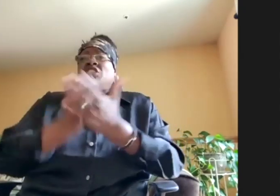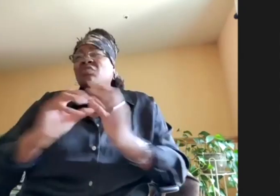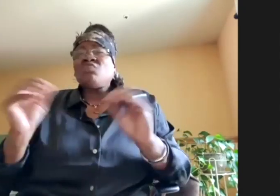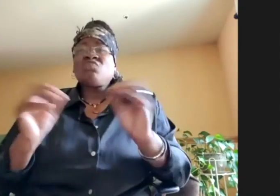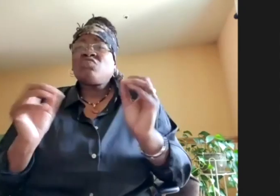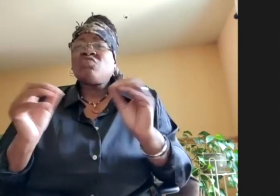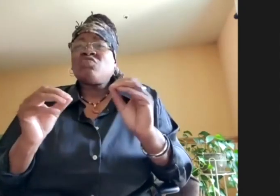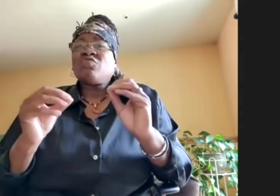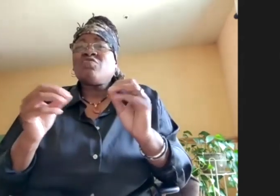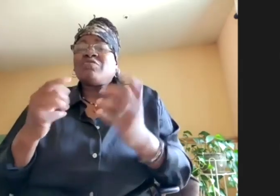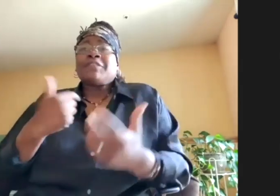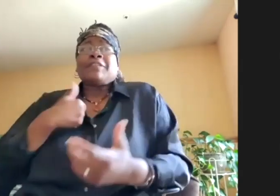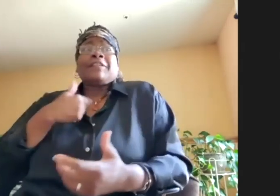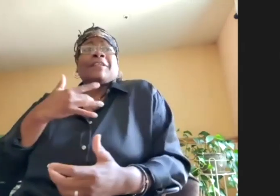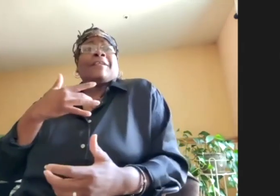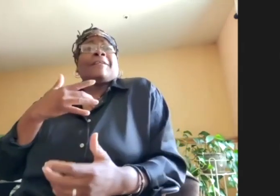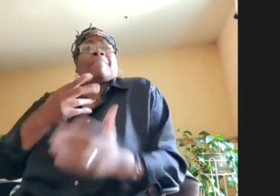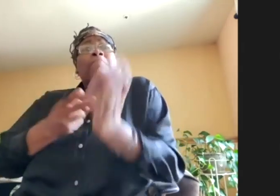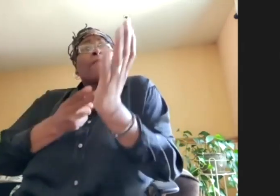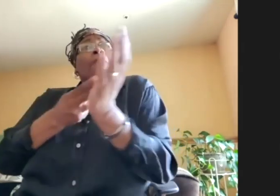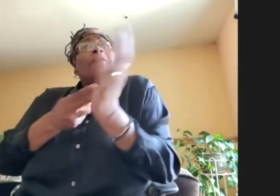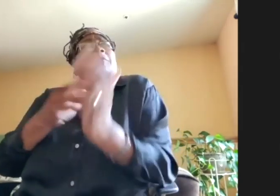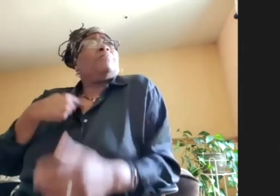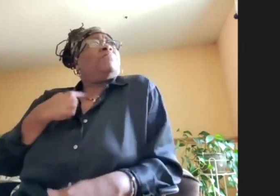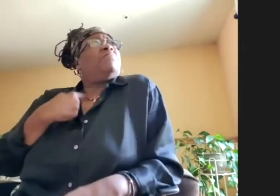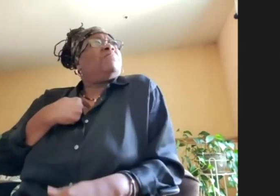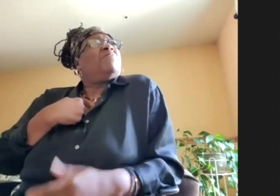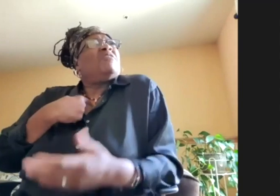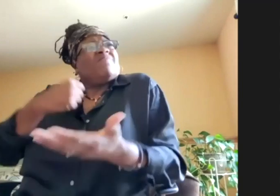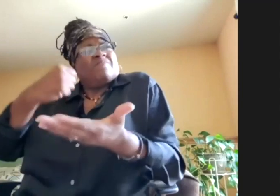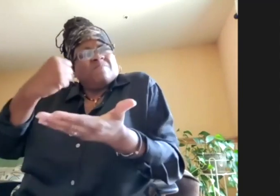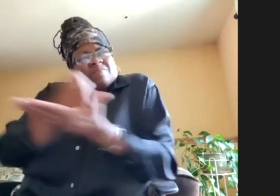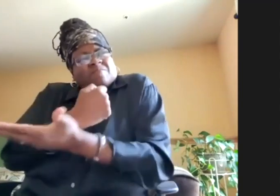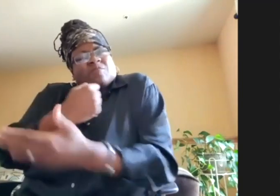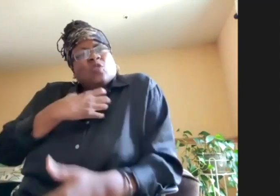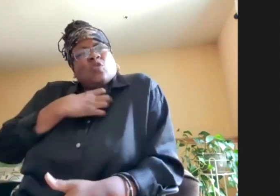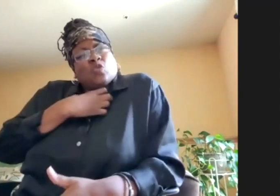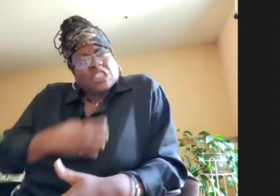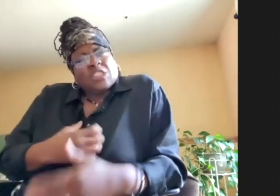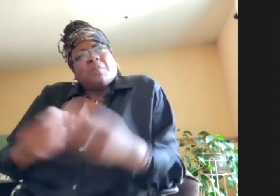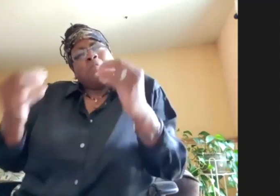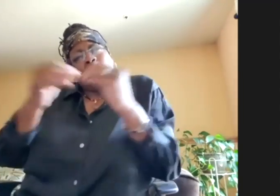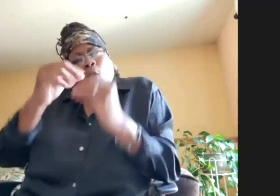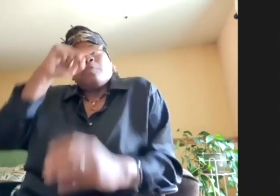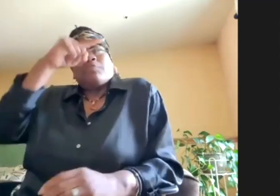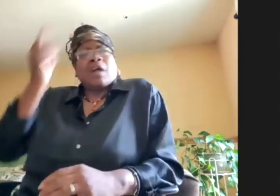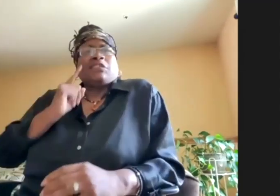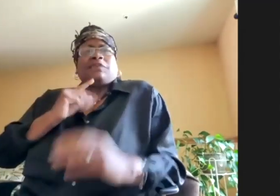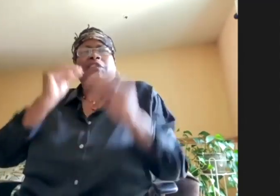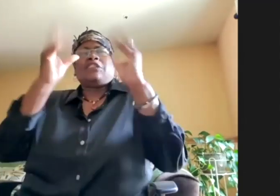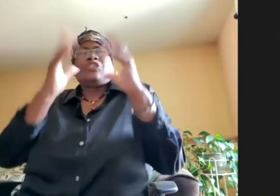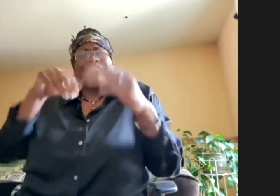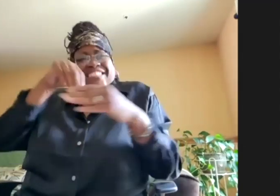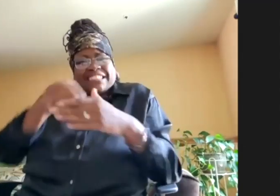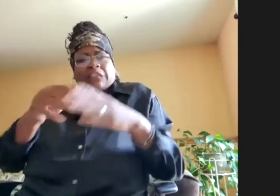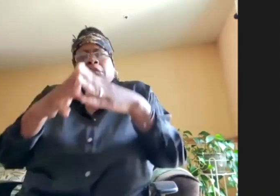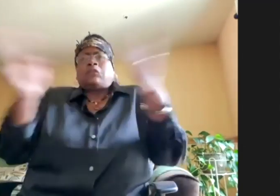In my Home home economics. economics class. Mhm. And to be honest with you all, I wish that there were more Black